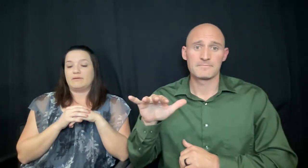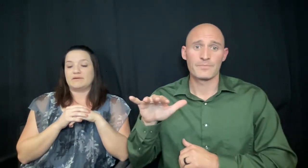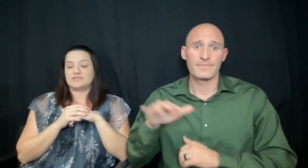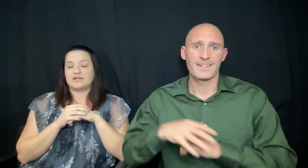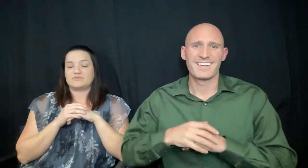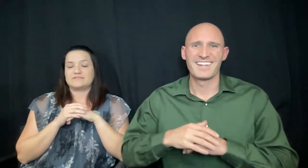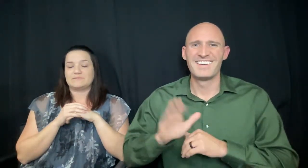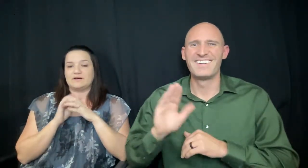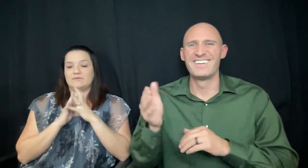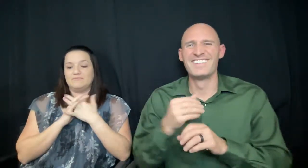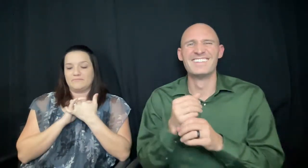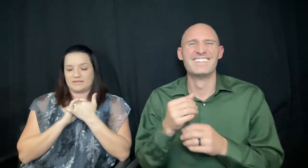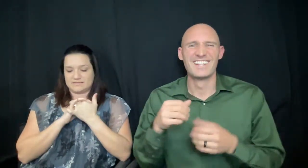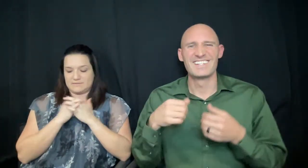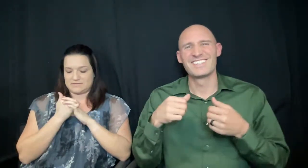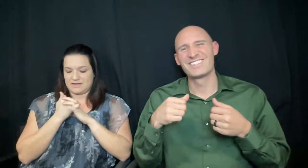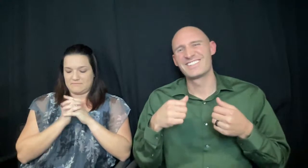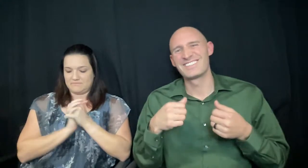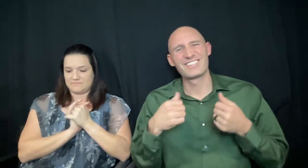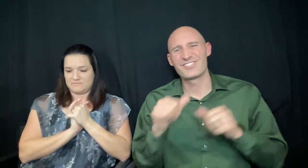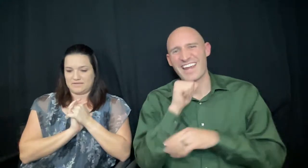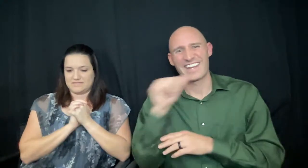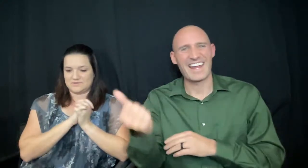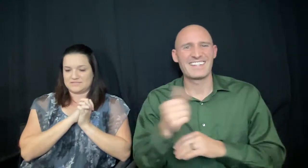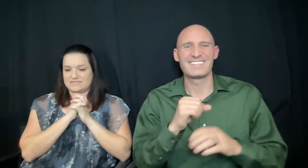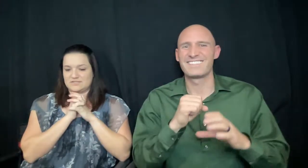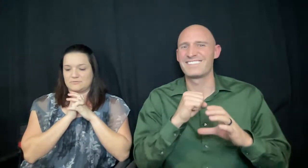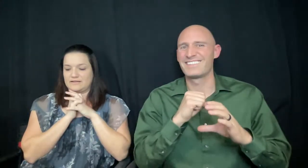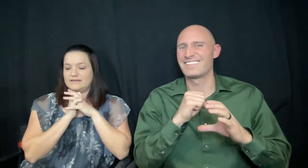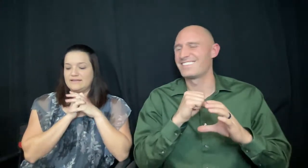to make sure I don't simcom at the same time, because Chris is interpreting.